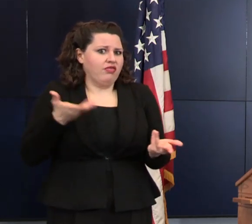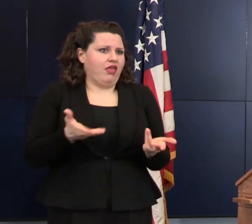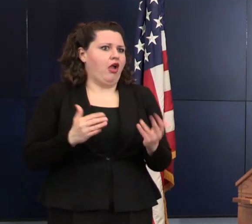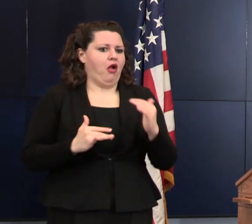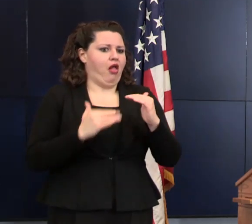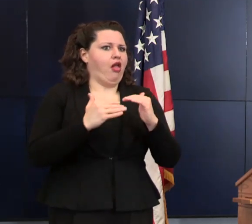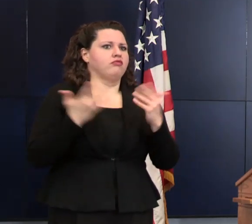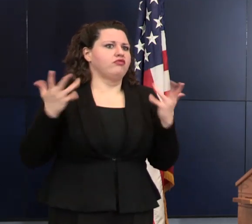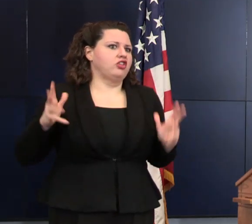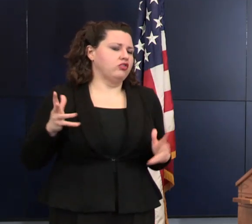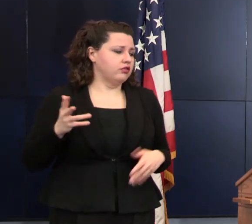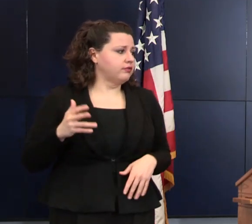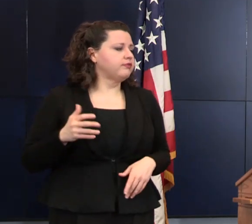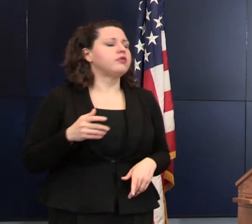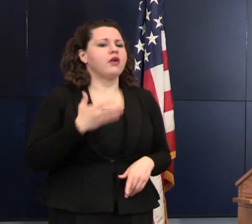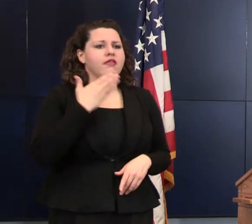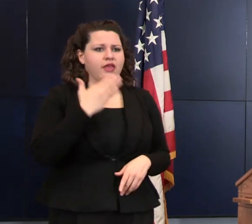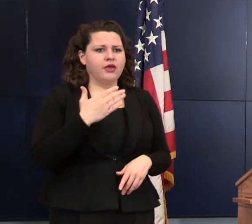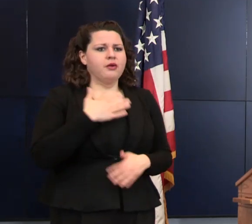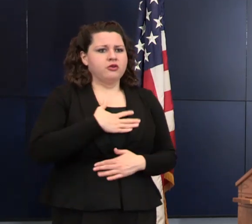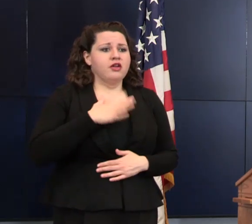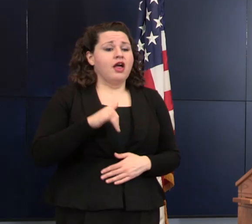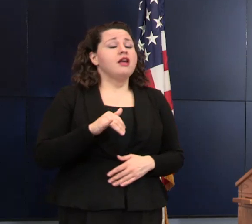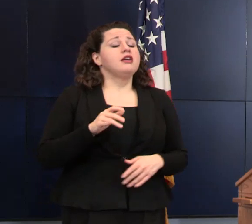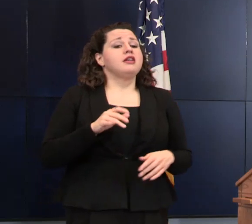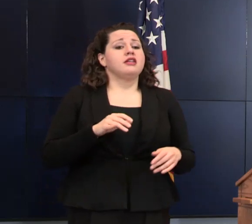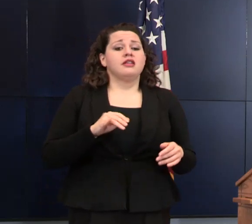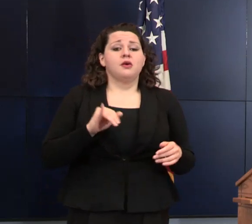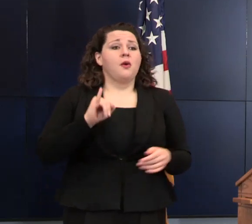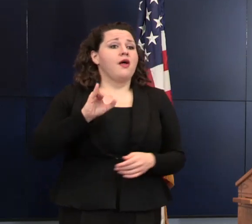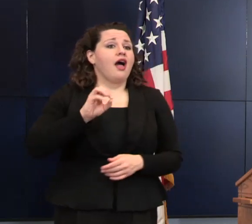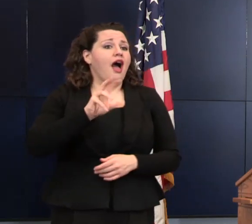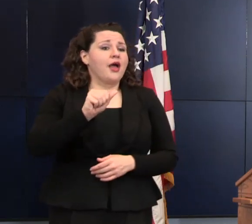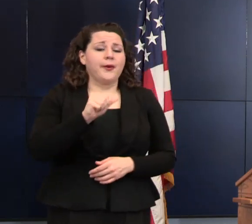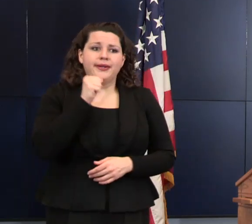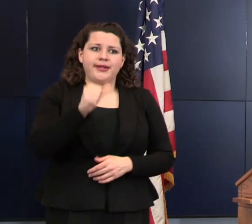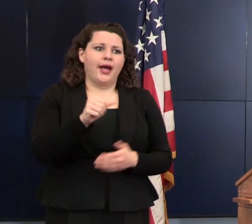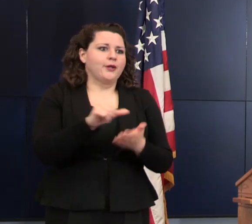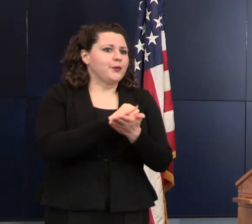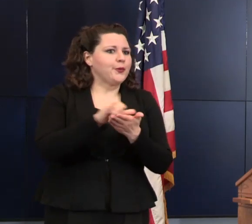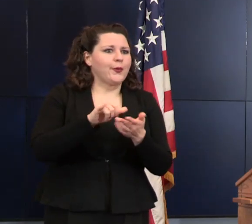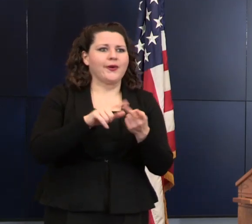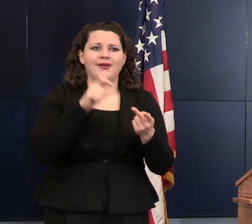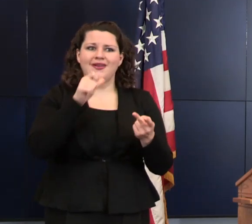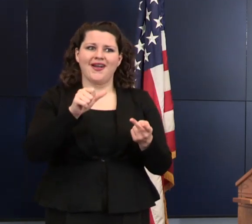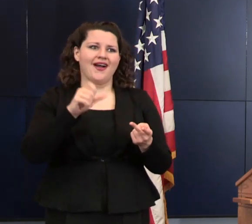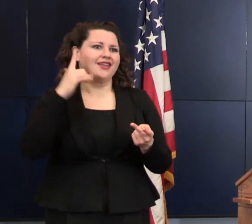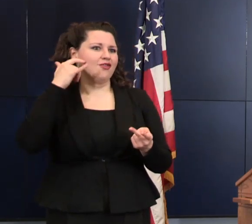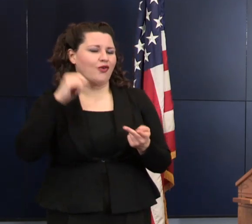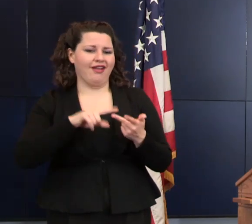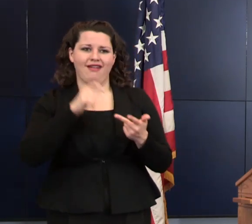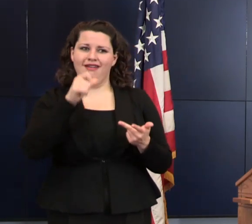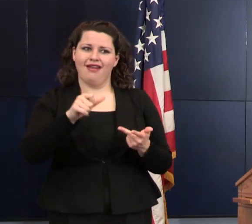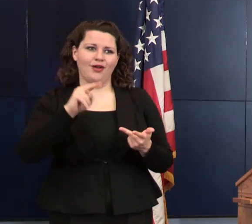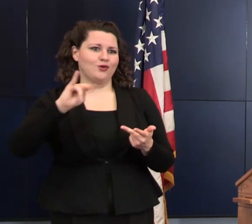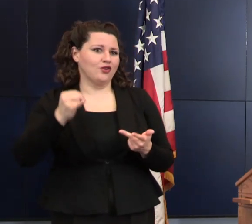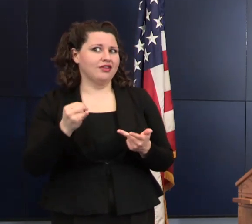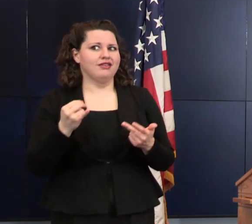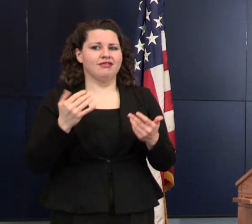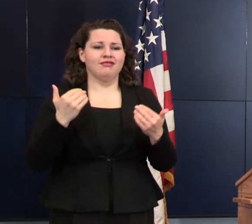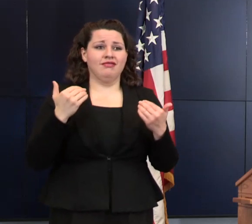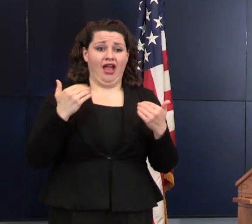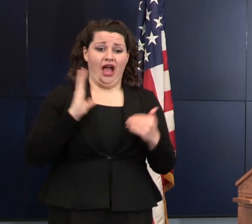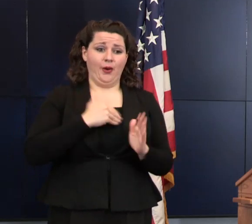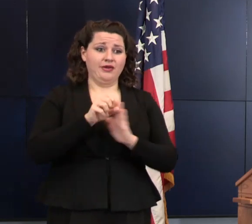thank you for the question. I appreciate that very much. And much like Iowa is not New York or California or New Jersey, we have different areas of the state